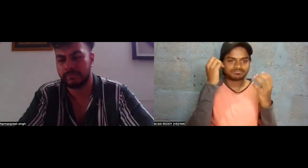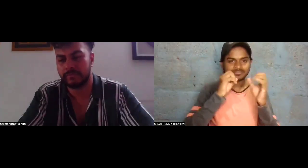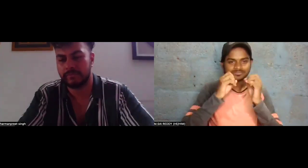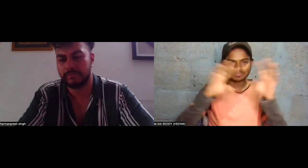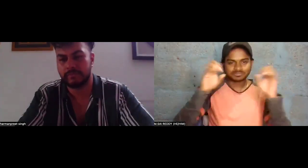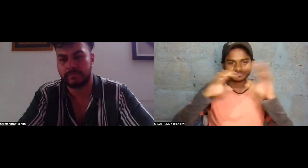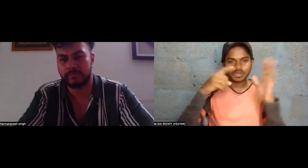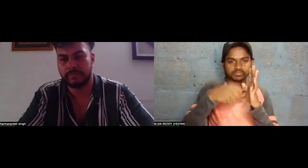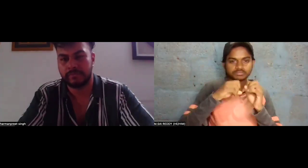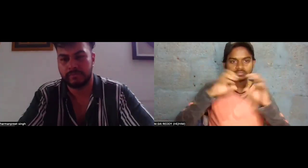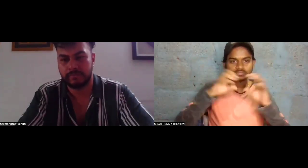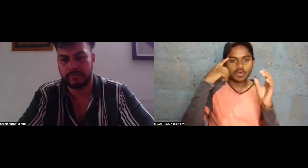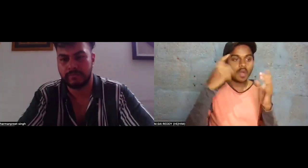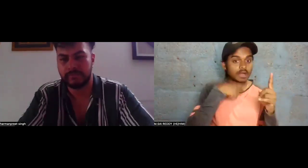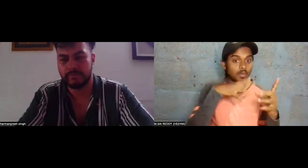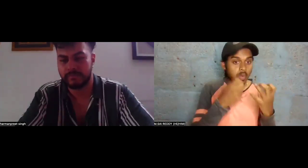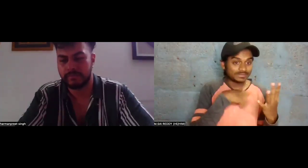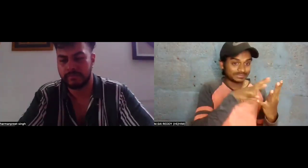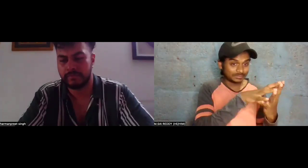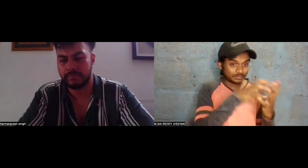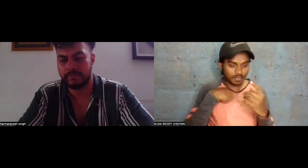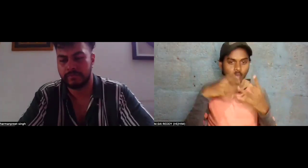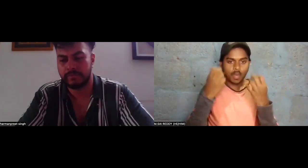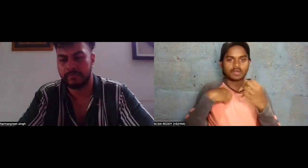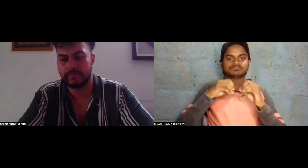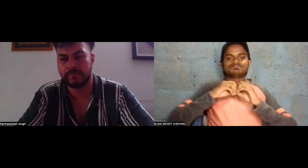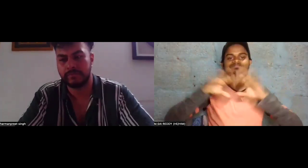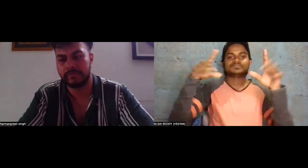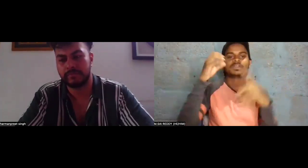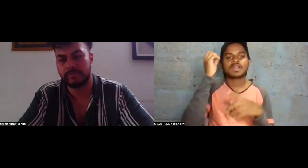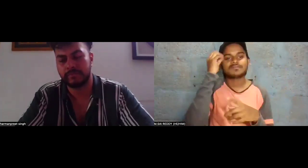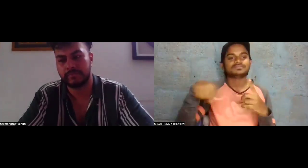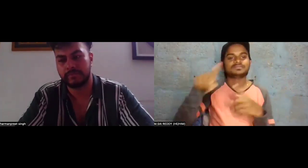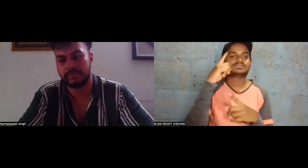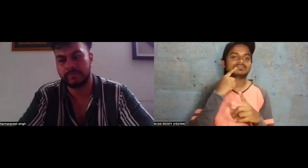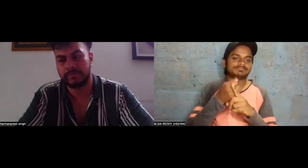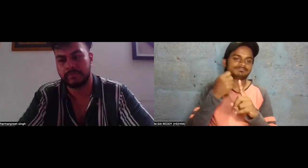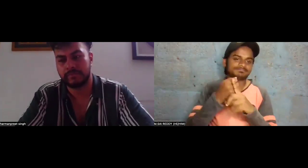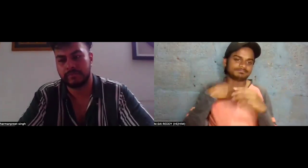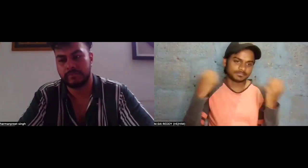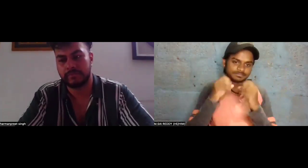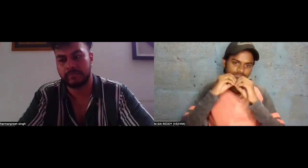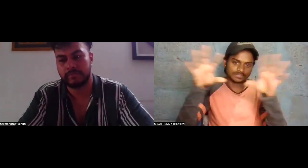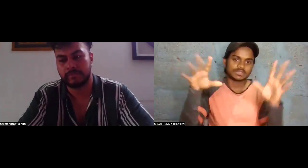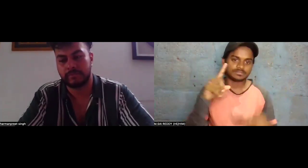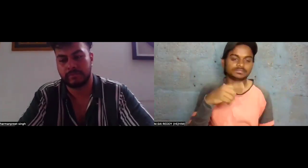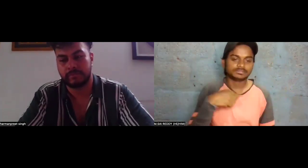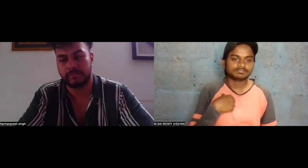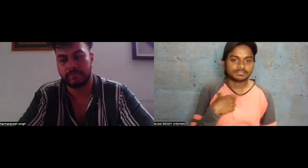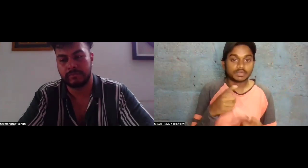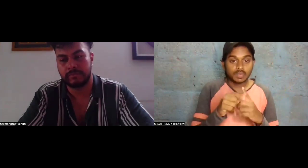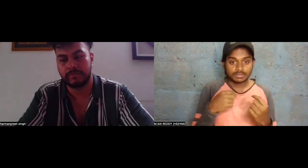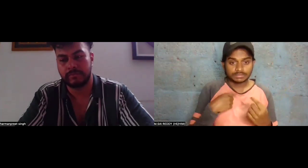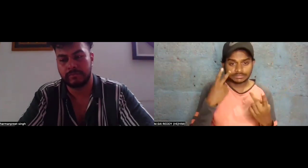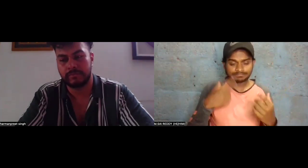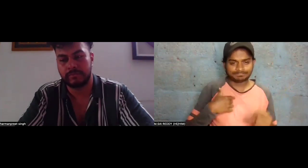using the precautions. I've seen with the hearing people as well, they're spreading across the information or social media, and I want to make that